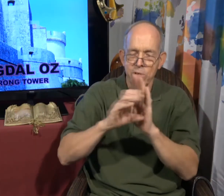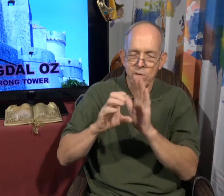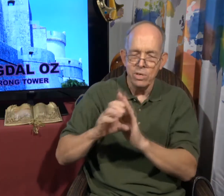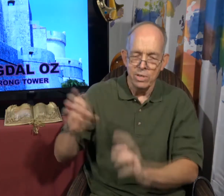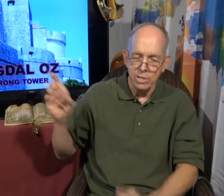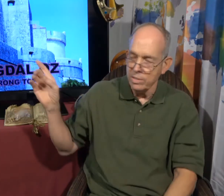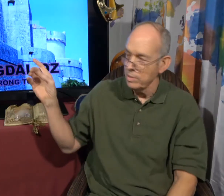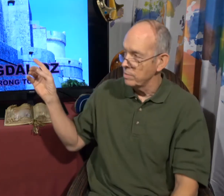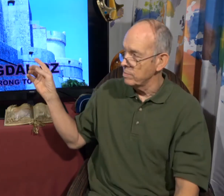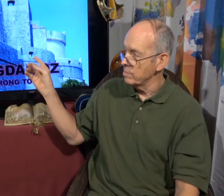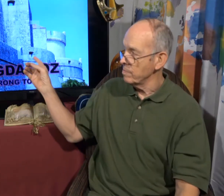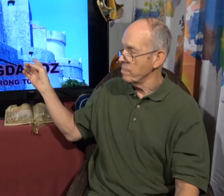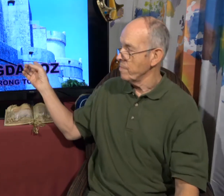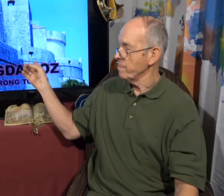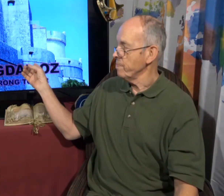for hour.